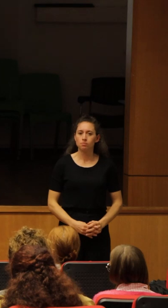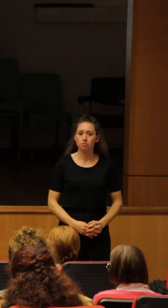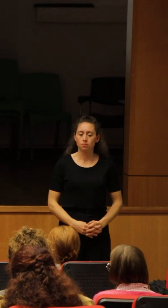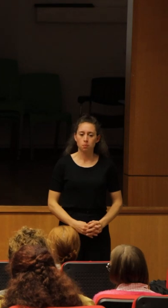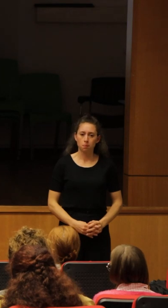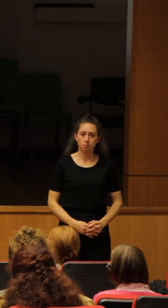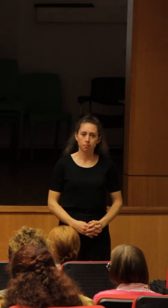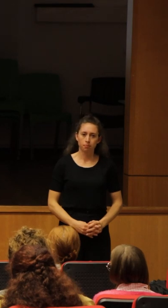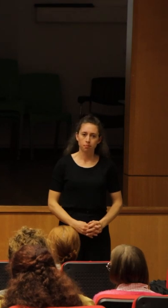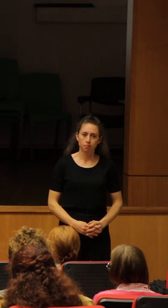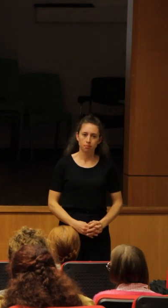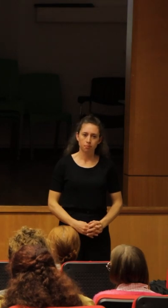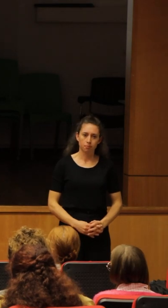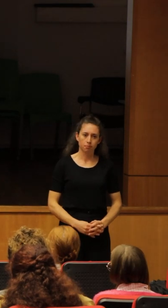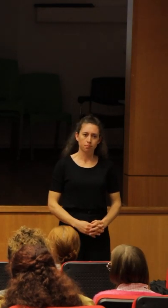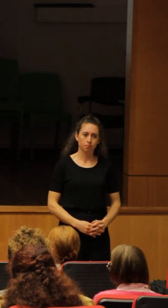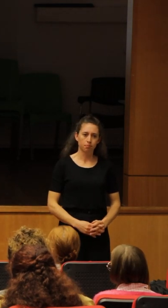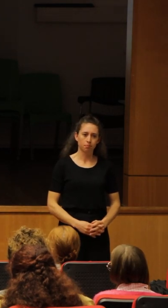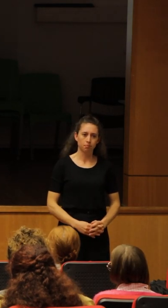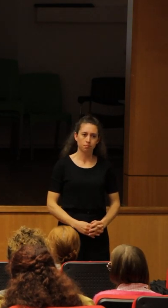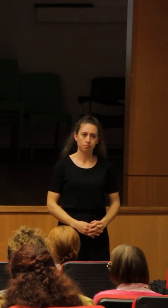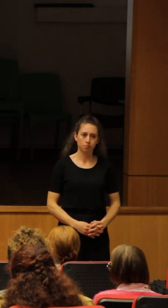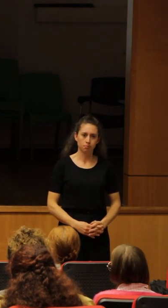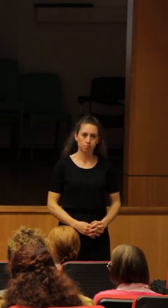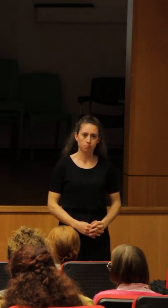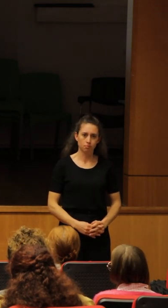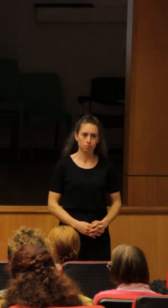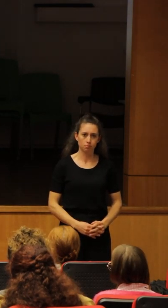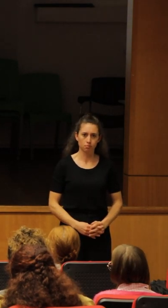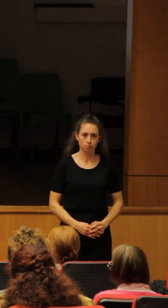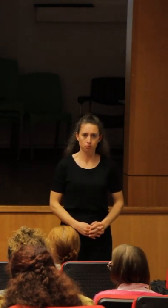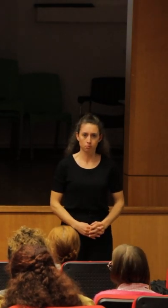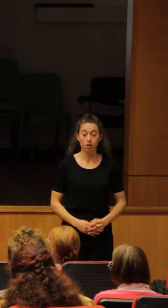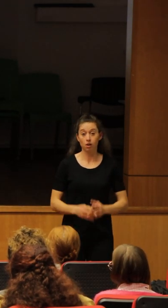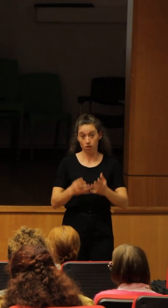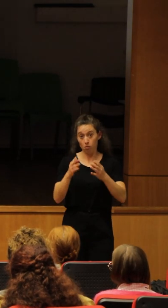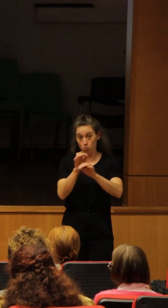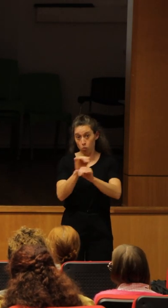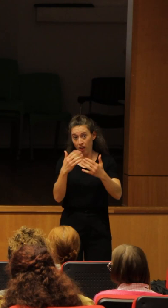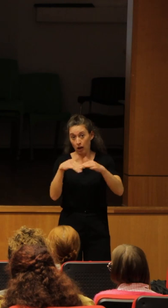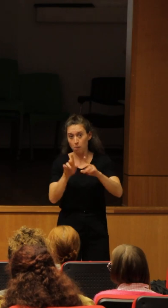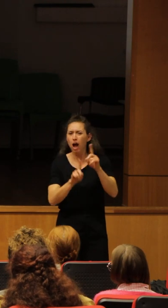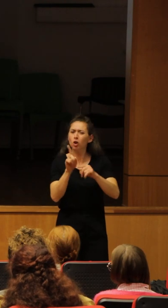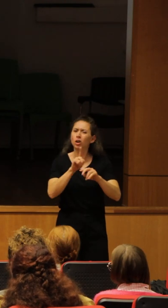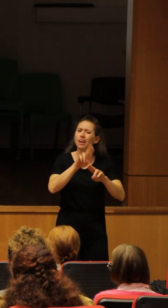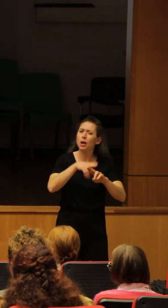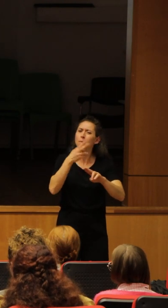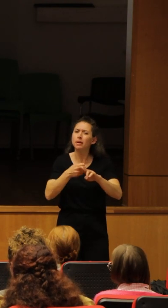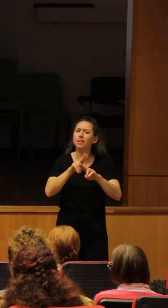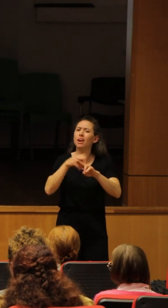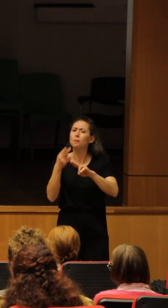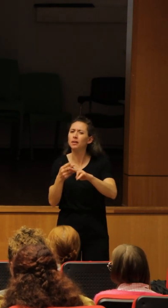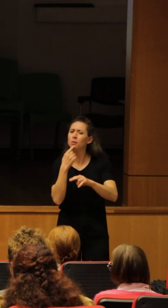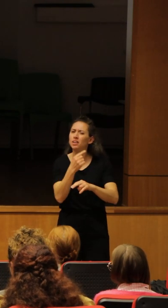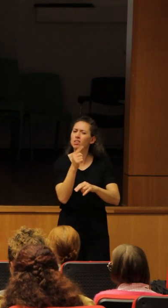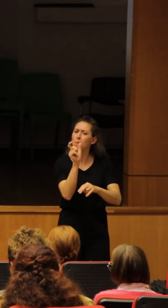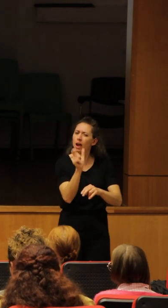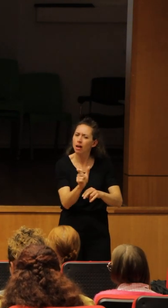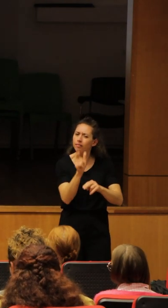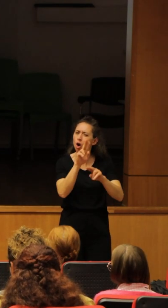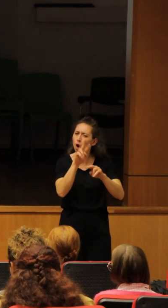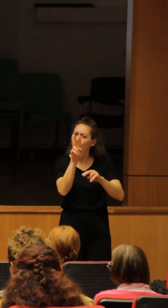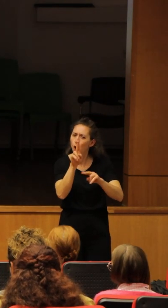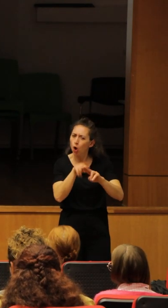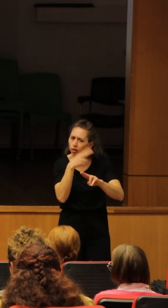tense. So you notice something that is a key that's said in a special way. Puede ser algo que repita en su lenguaje cuando me habla o puede